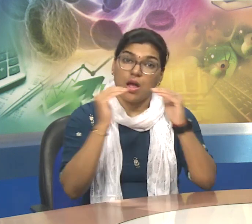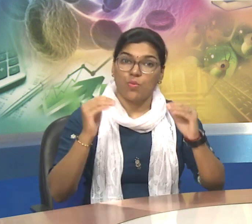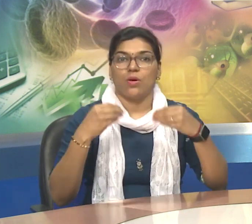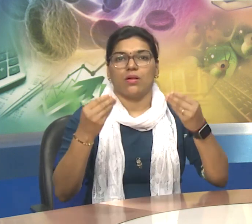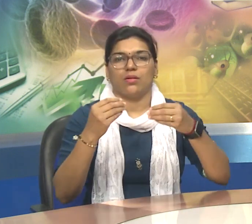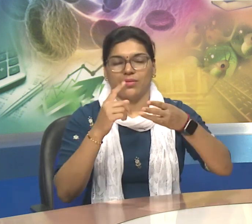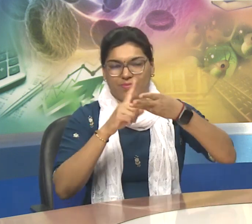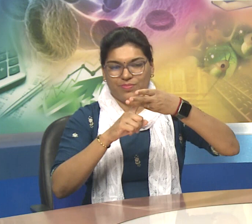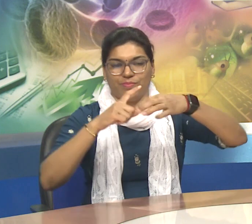Egalitarian